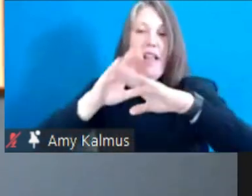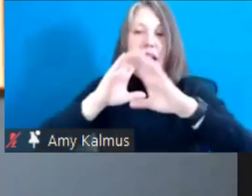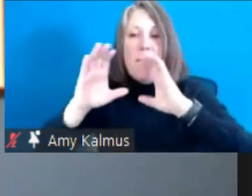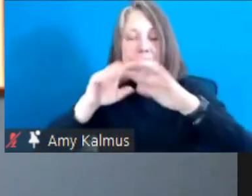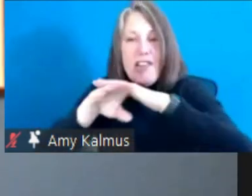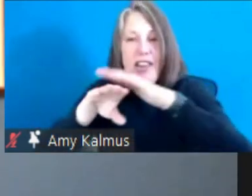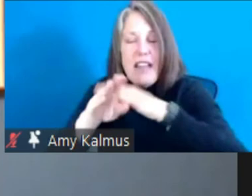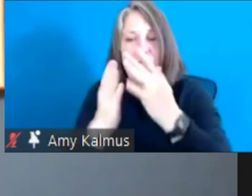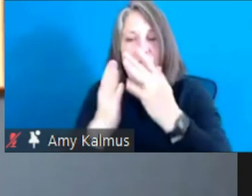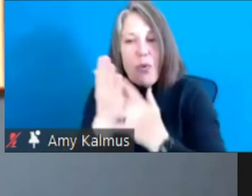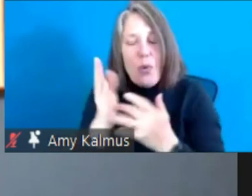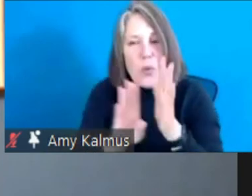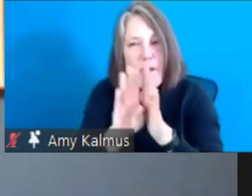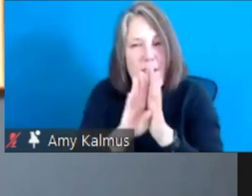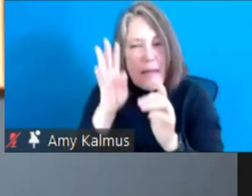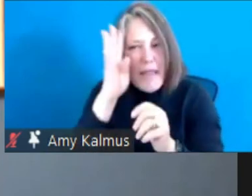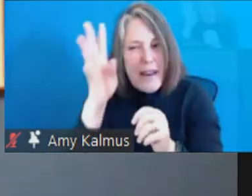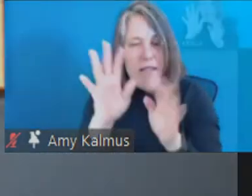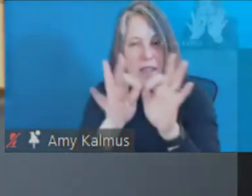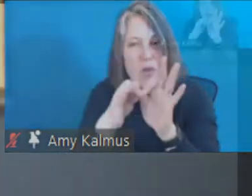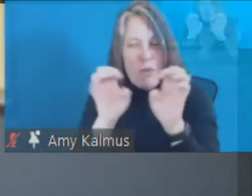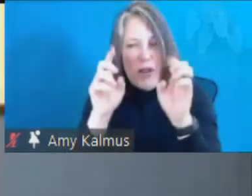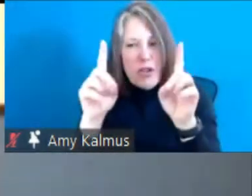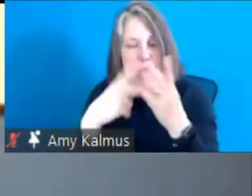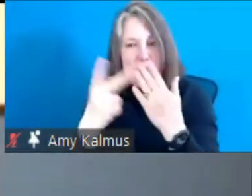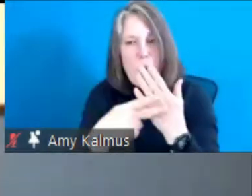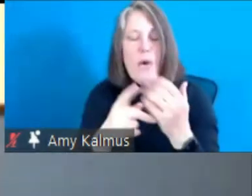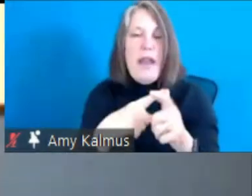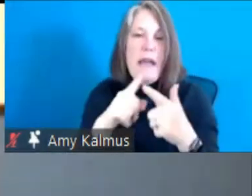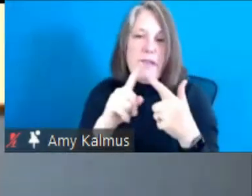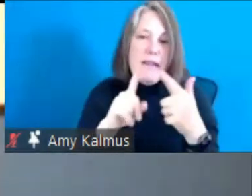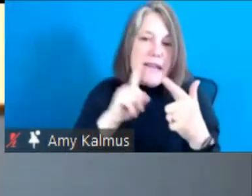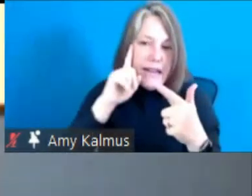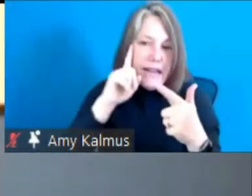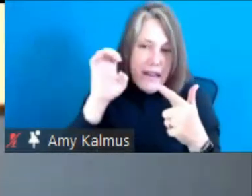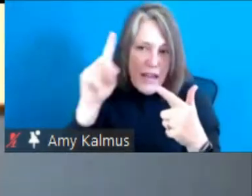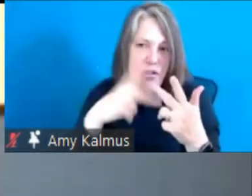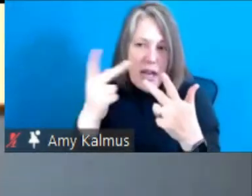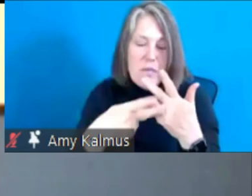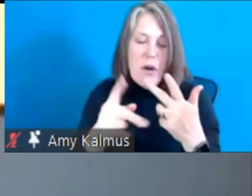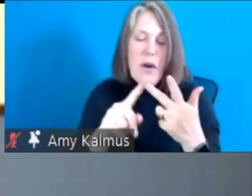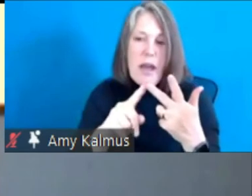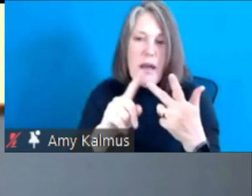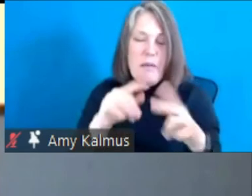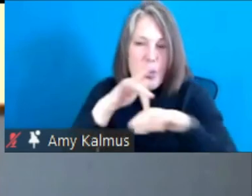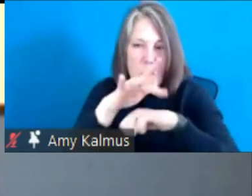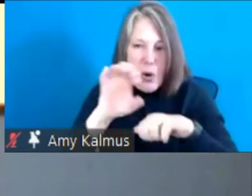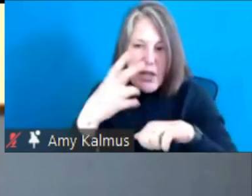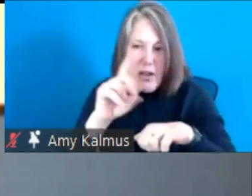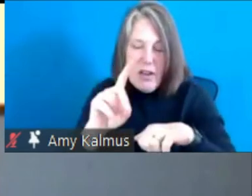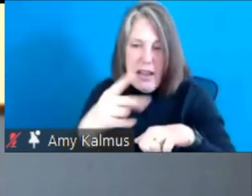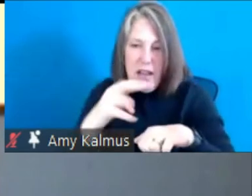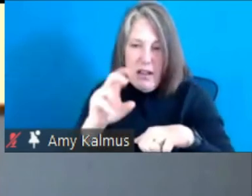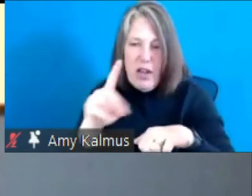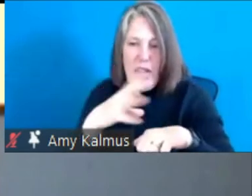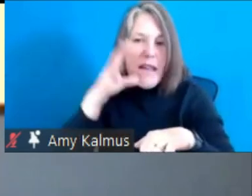the development of interpreter education programs, deaf education programs, early childhood and